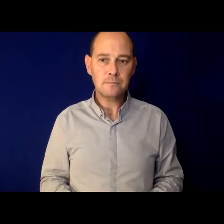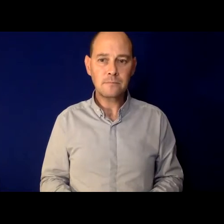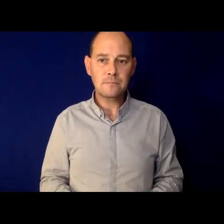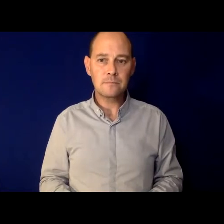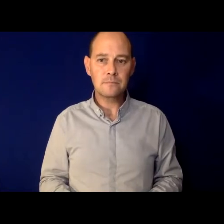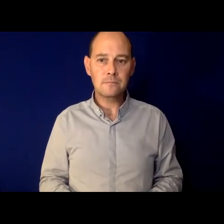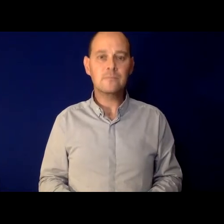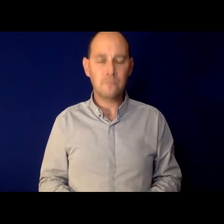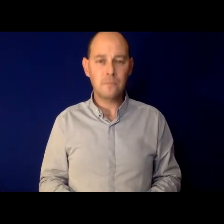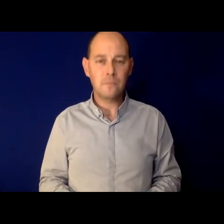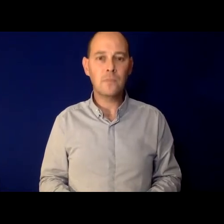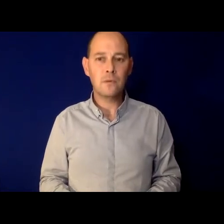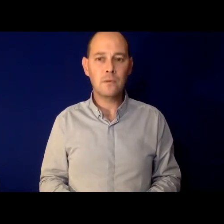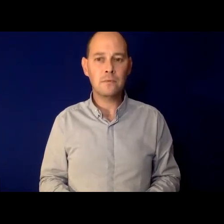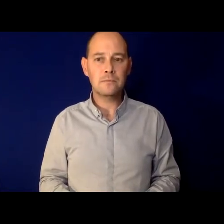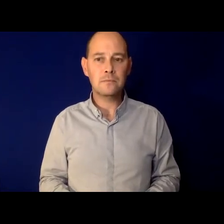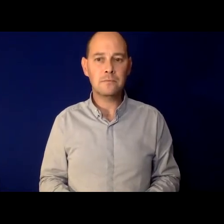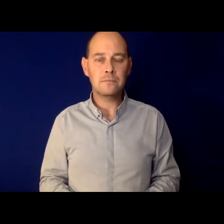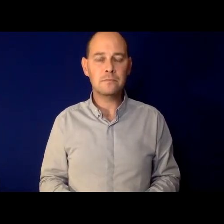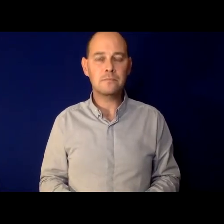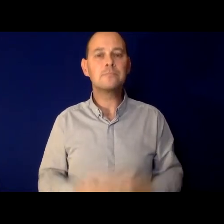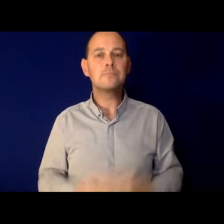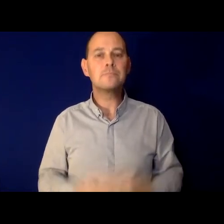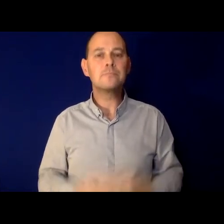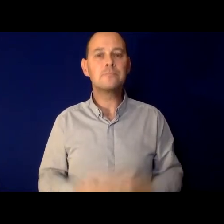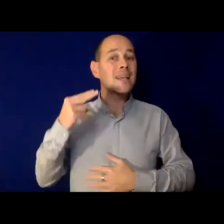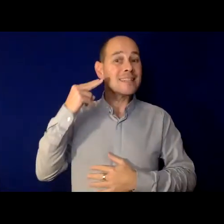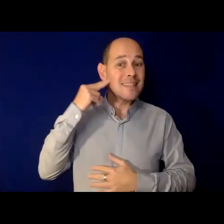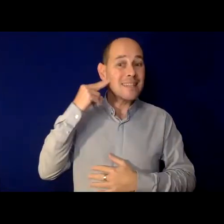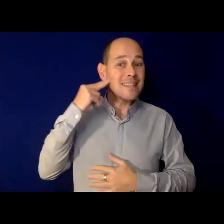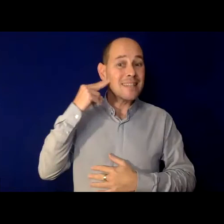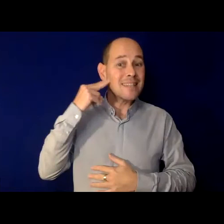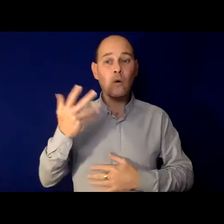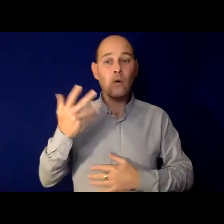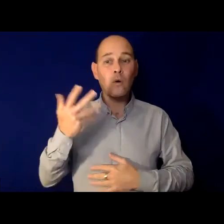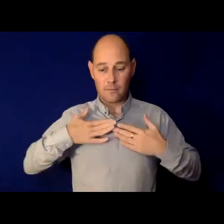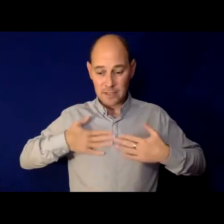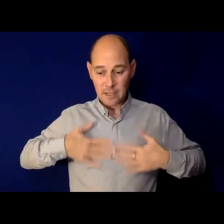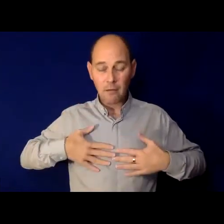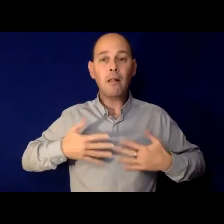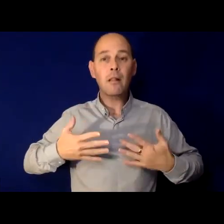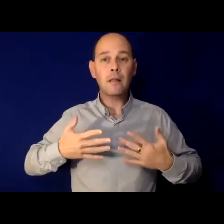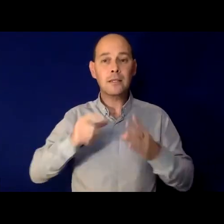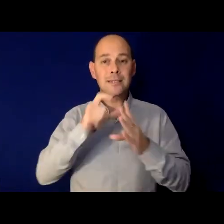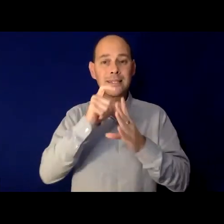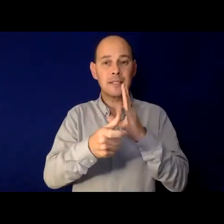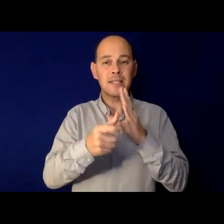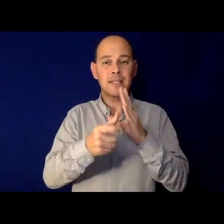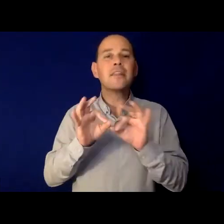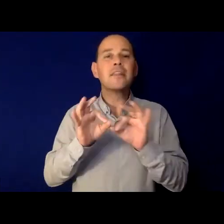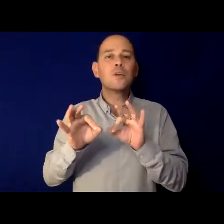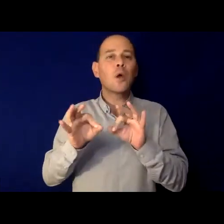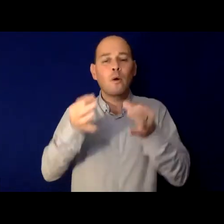except for hearing impairment and the physical rehabilitation service, there was no any formal guide or national